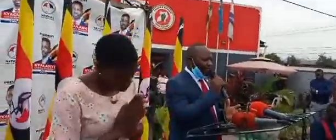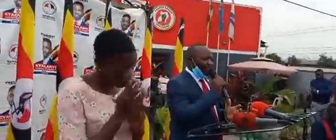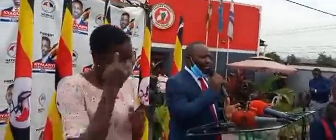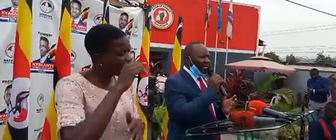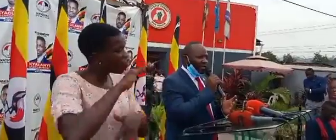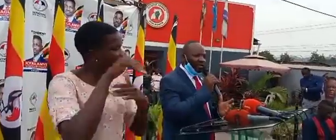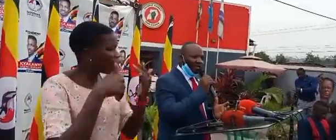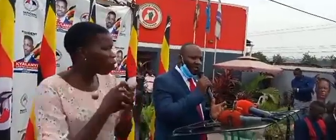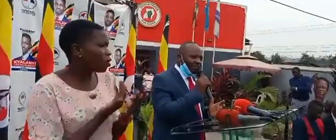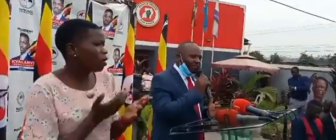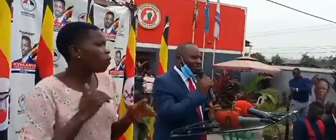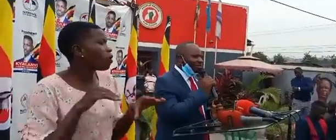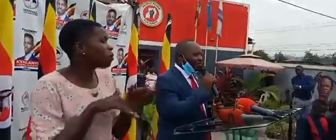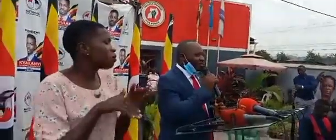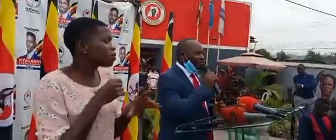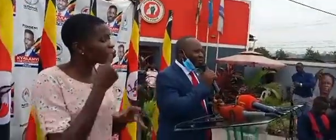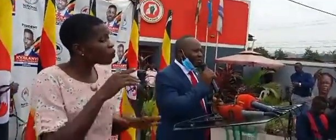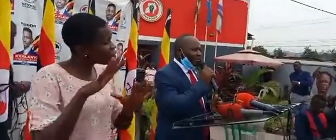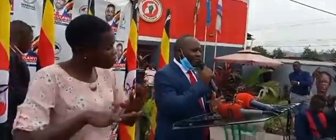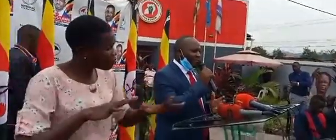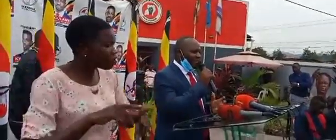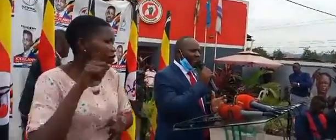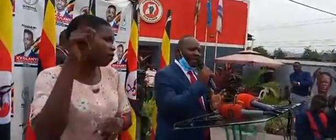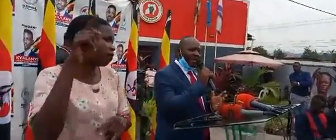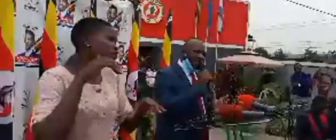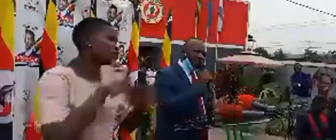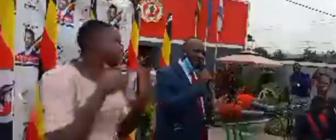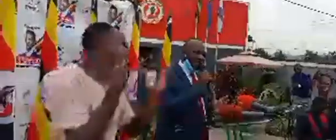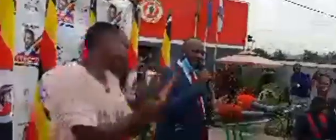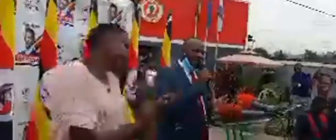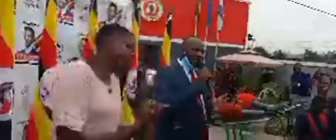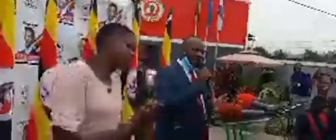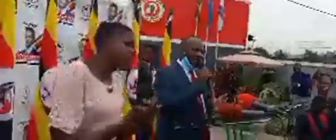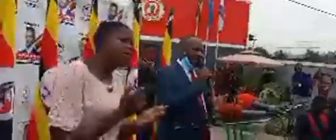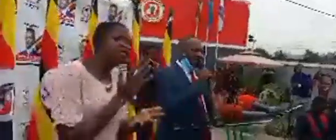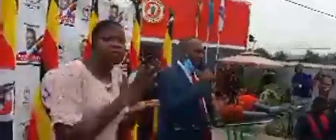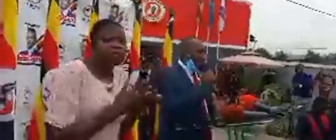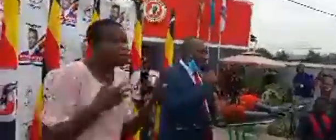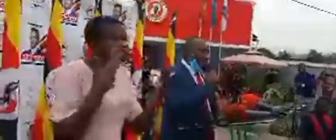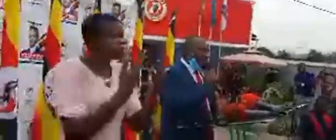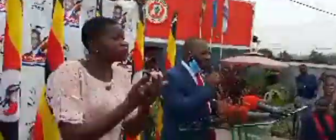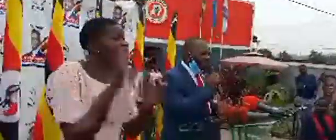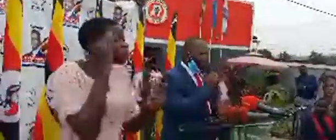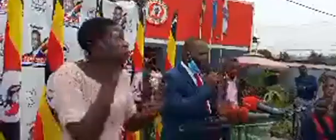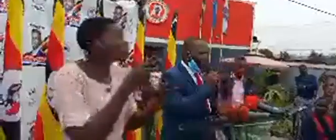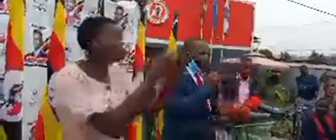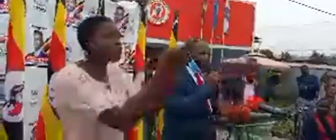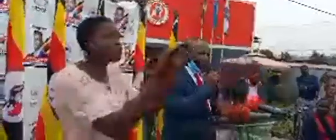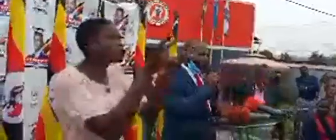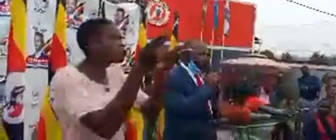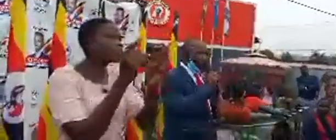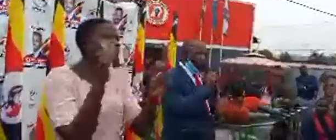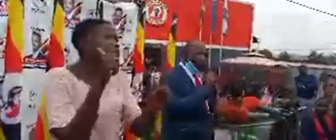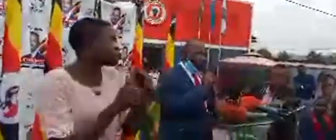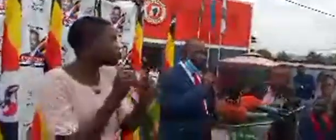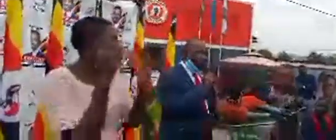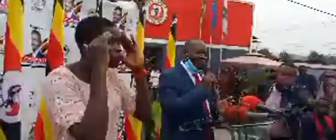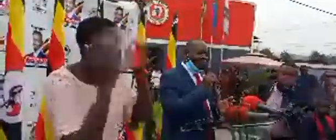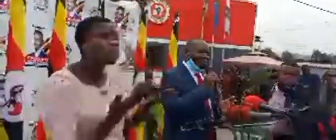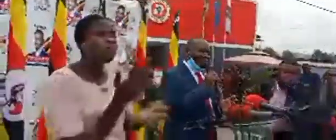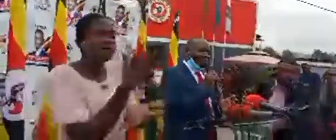suffering in illegal detention, those being maimed in various places, those